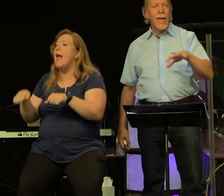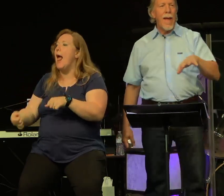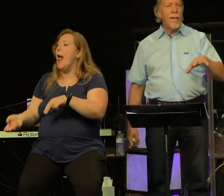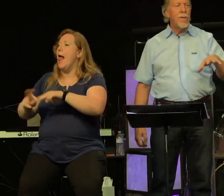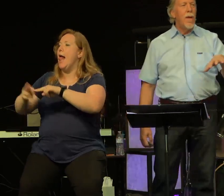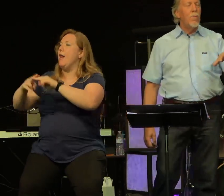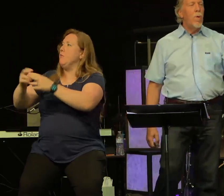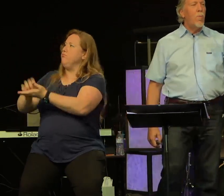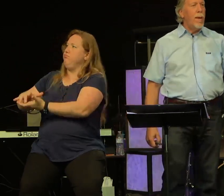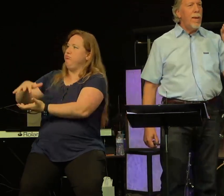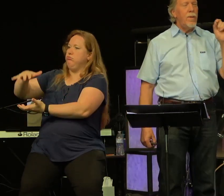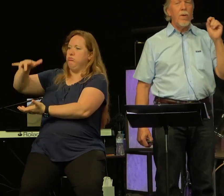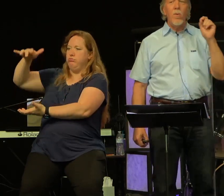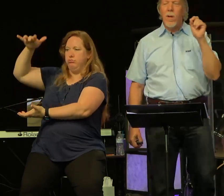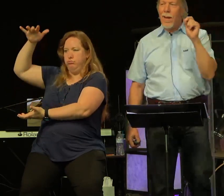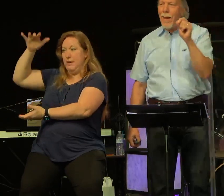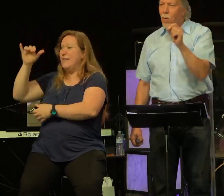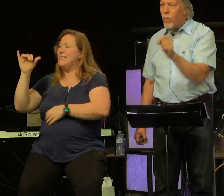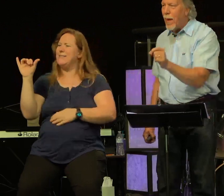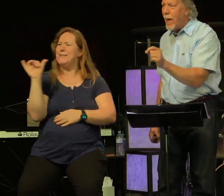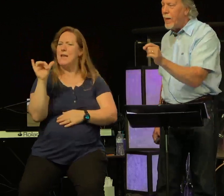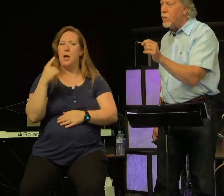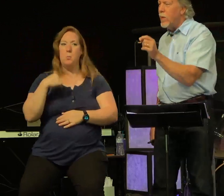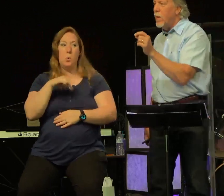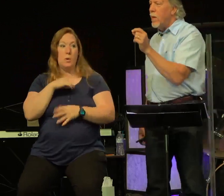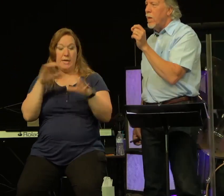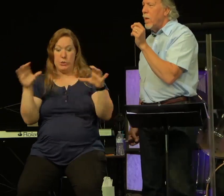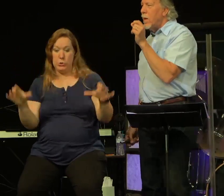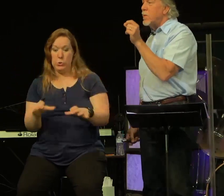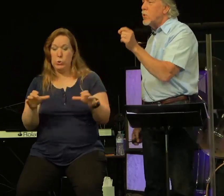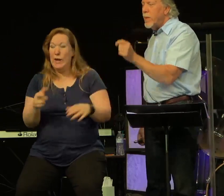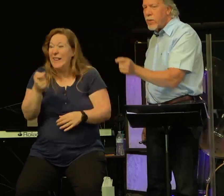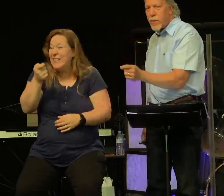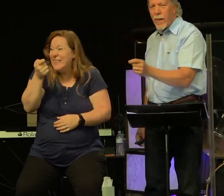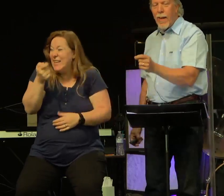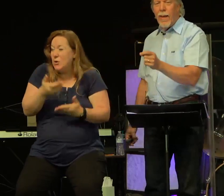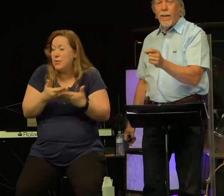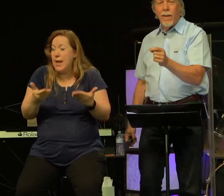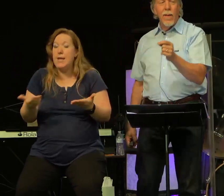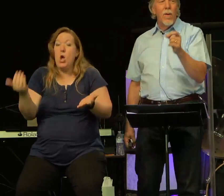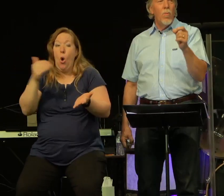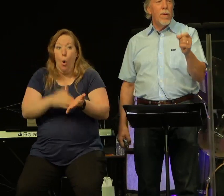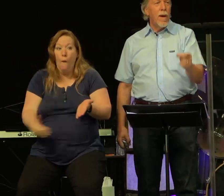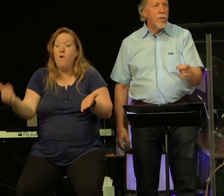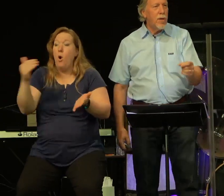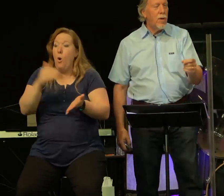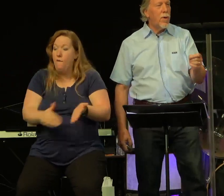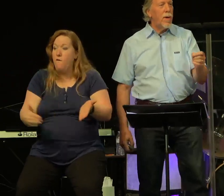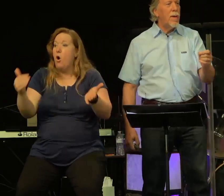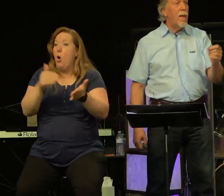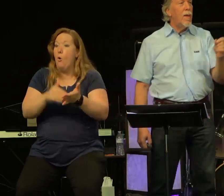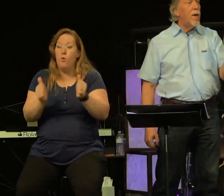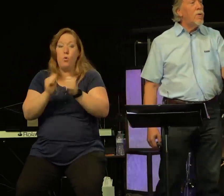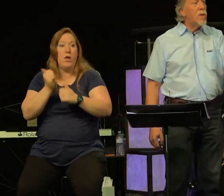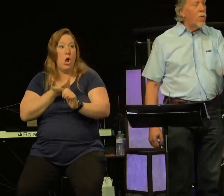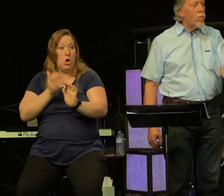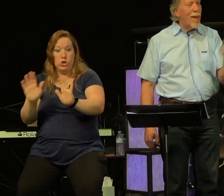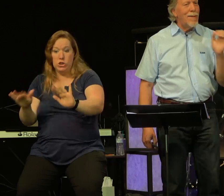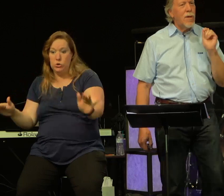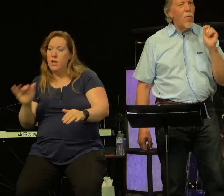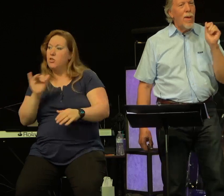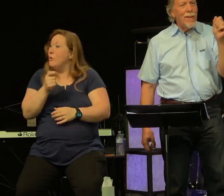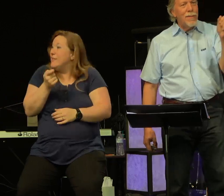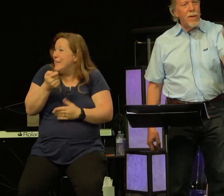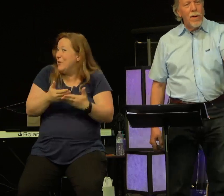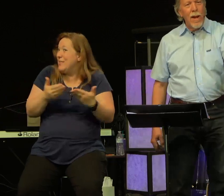that, dads, when we do little things consistently with our children. Those little things